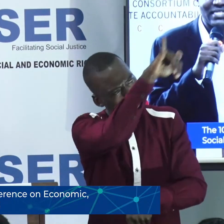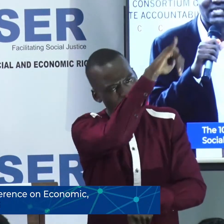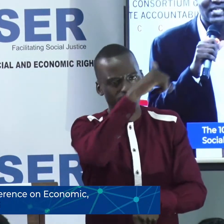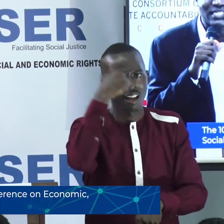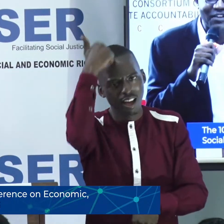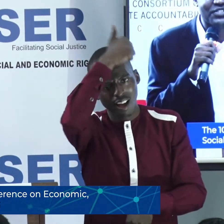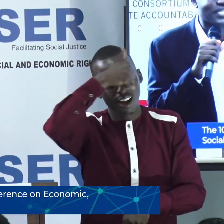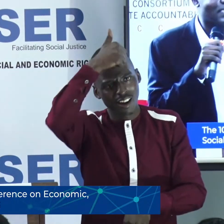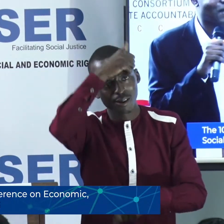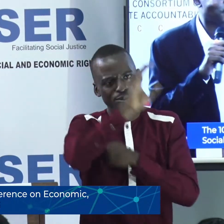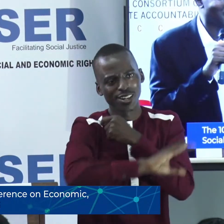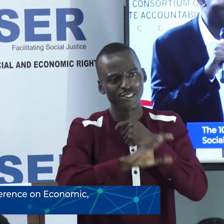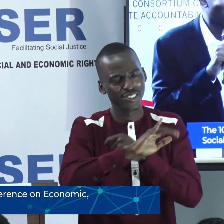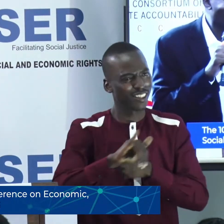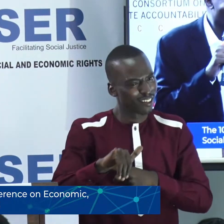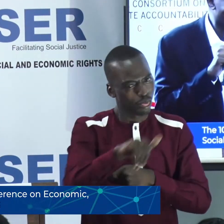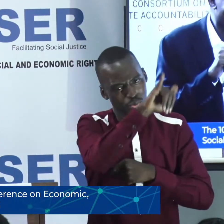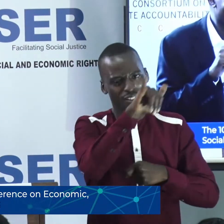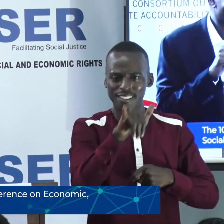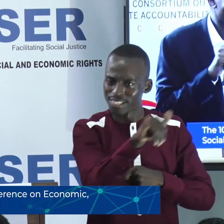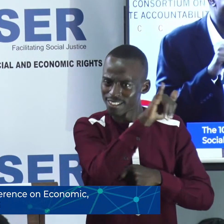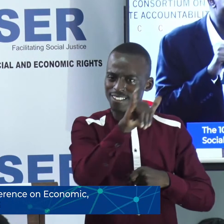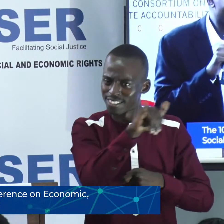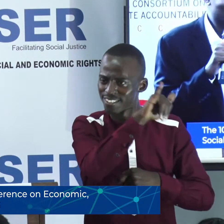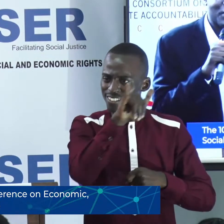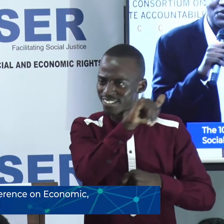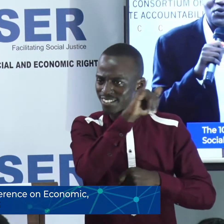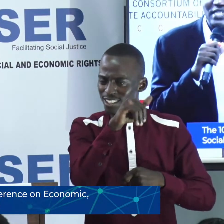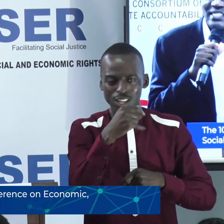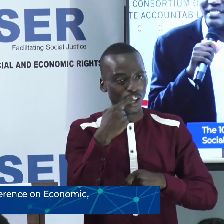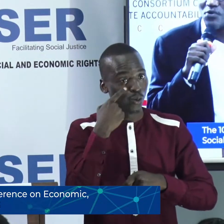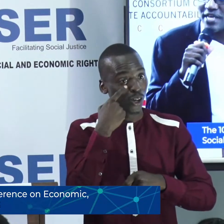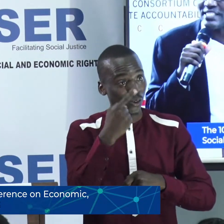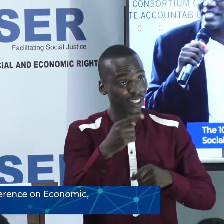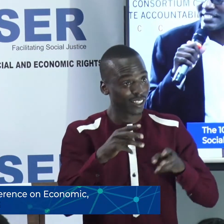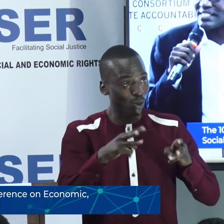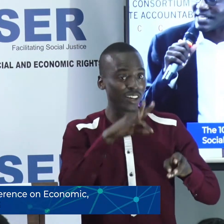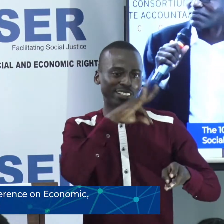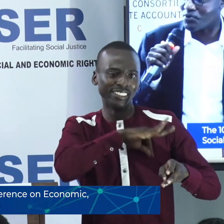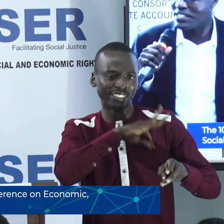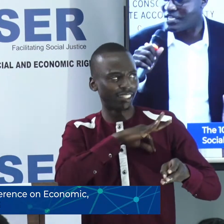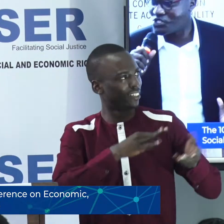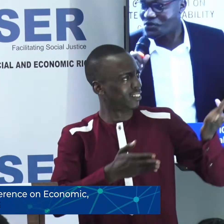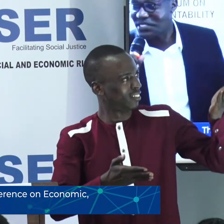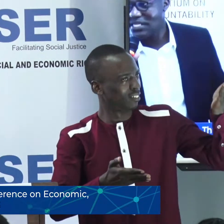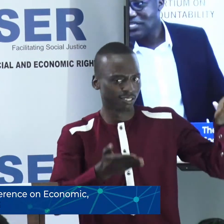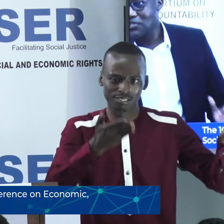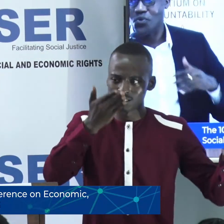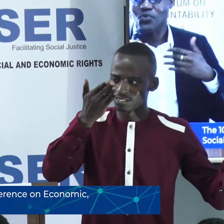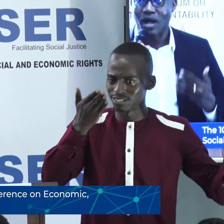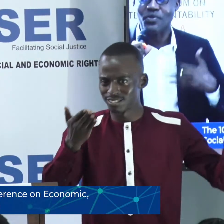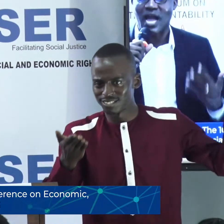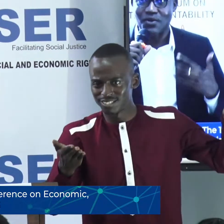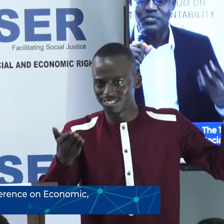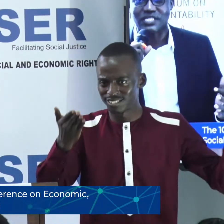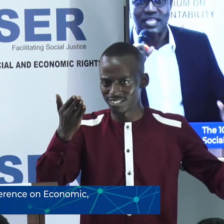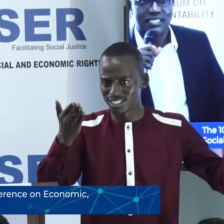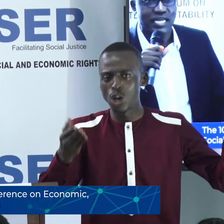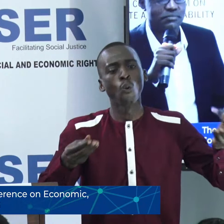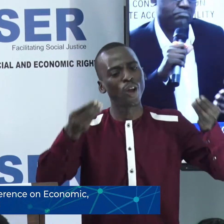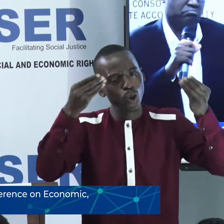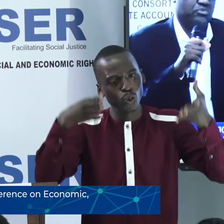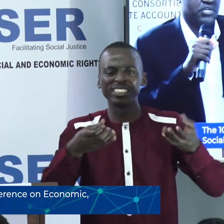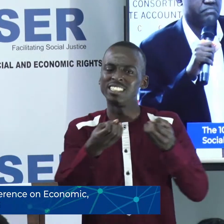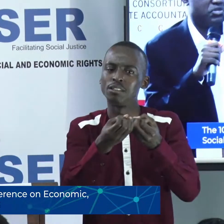provide services outside the country. And of course, when you looked at the wages, it's exploitation. So we are losing that.